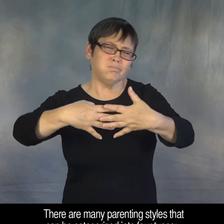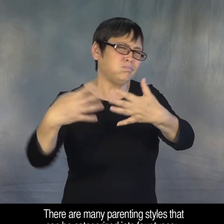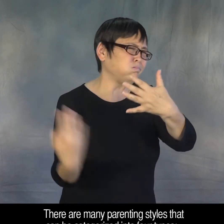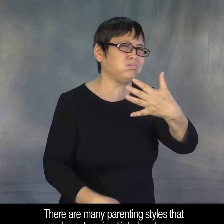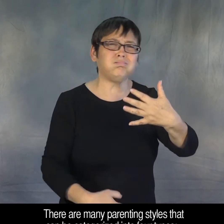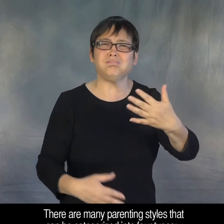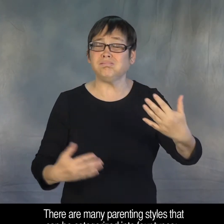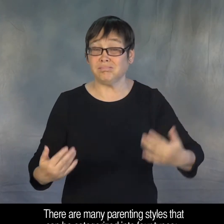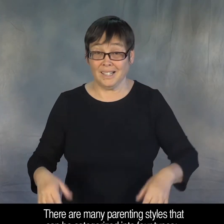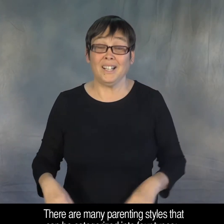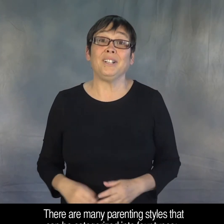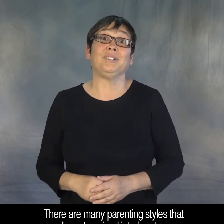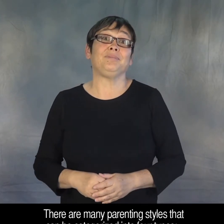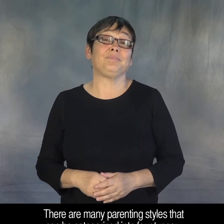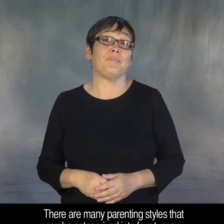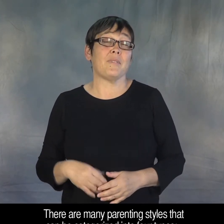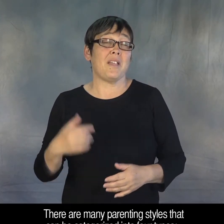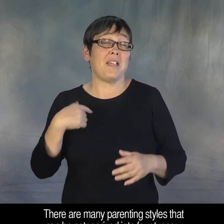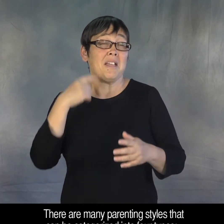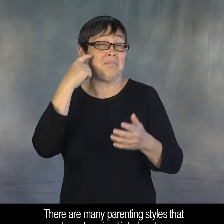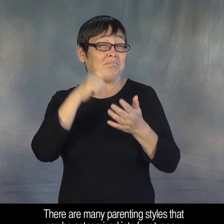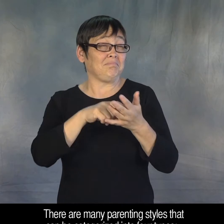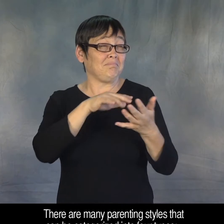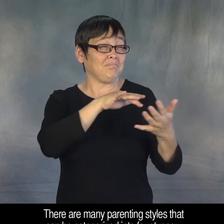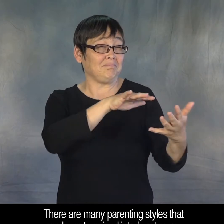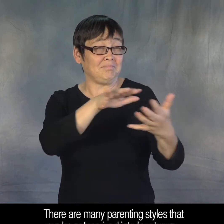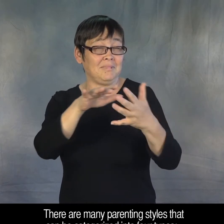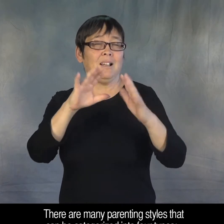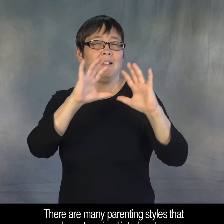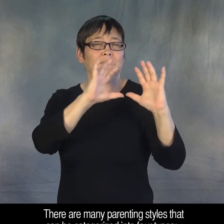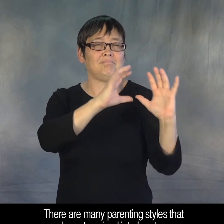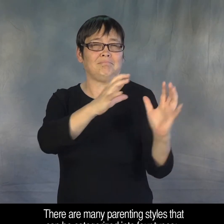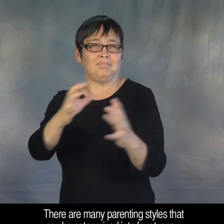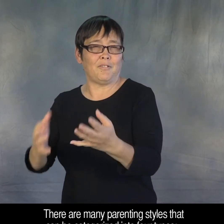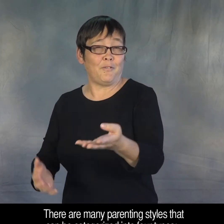There are many parenting styles that can be categorized into 4 types: